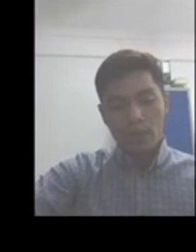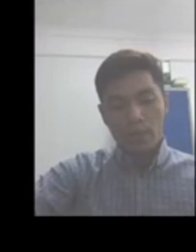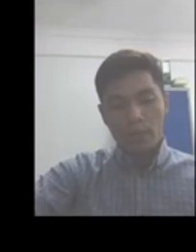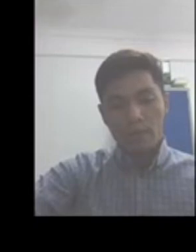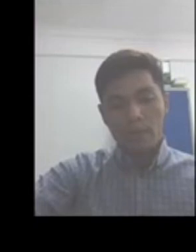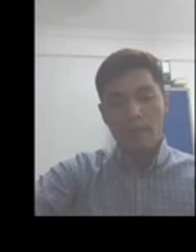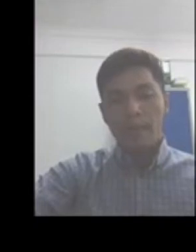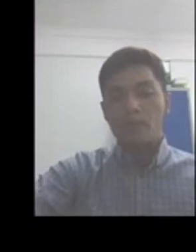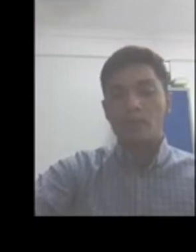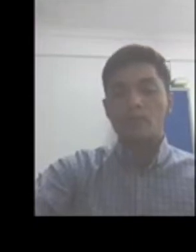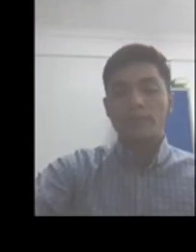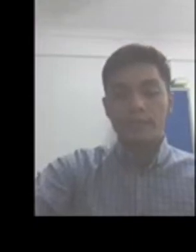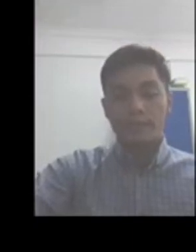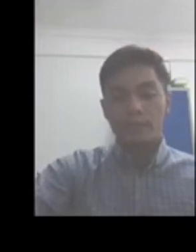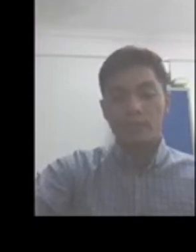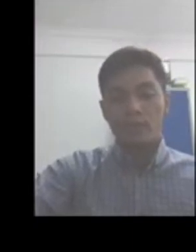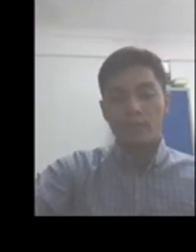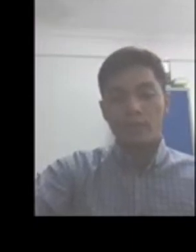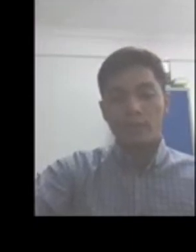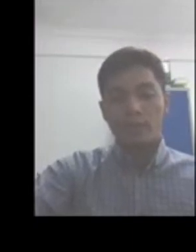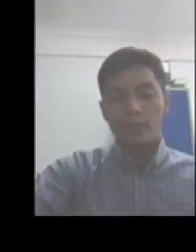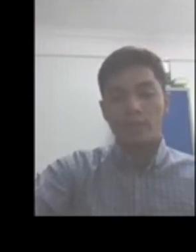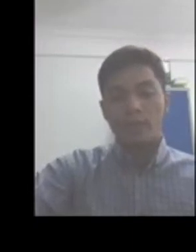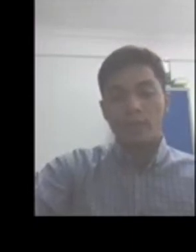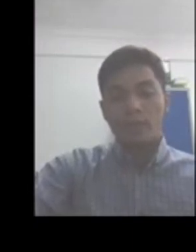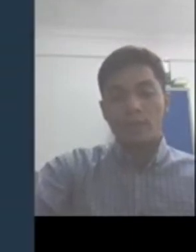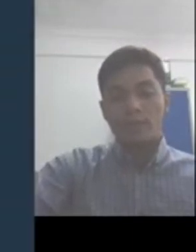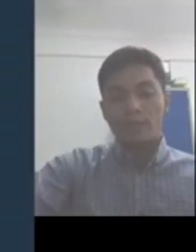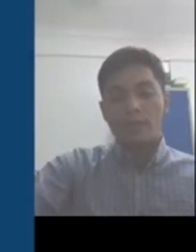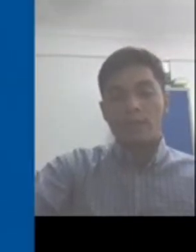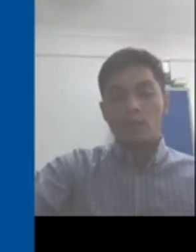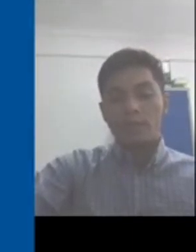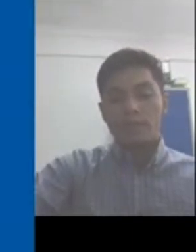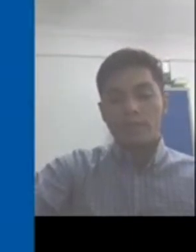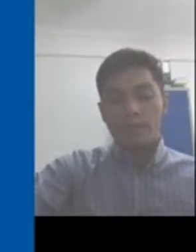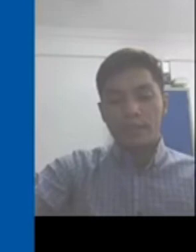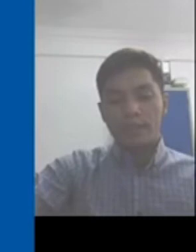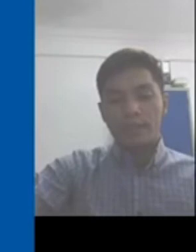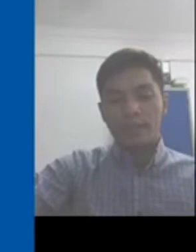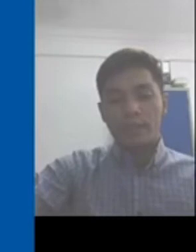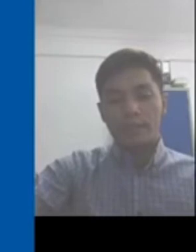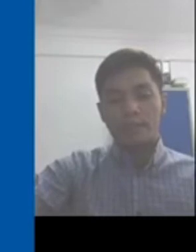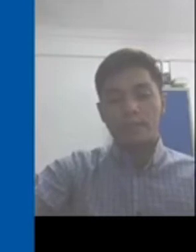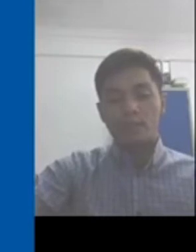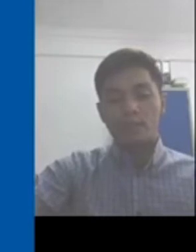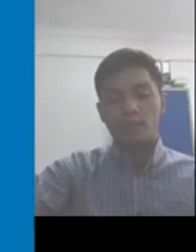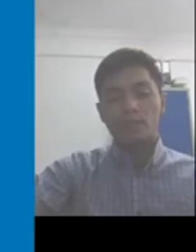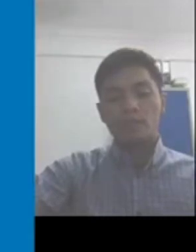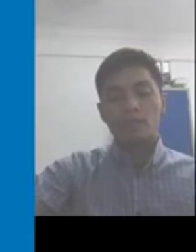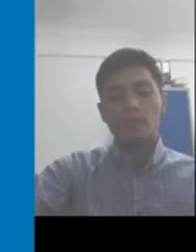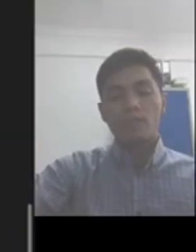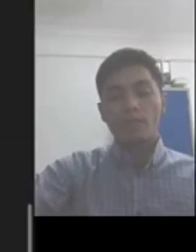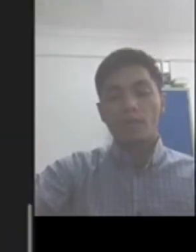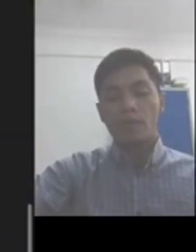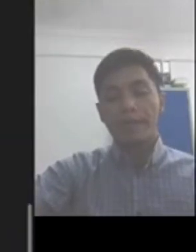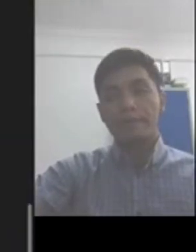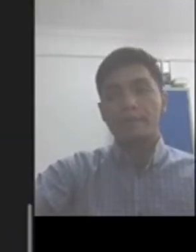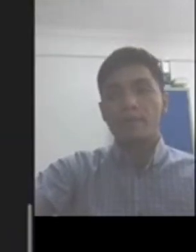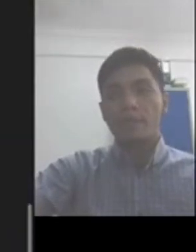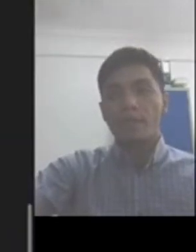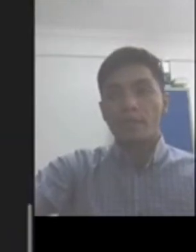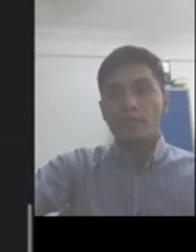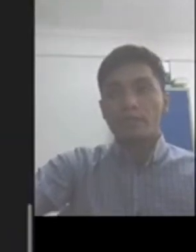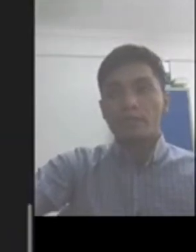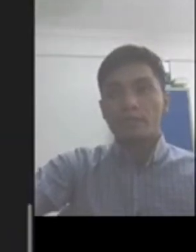into my conclusions for the sign language translator device.